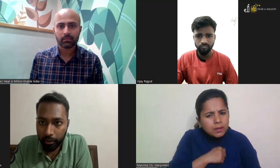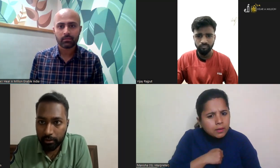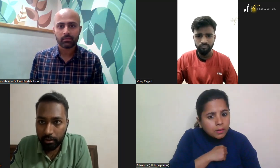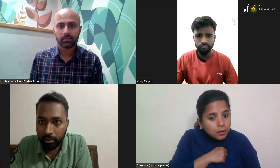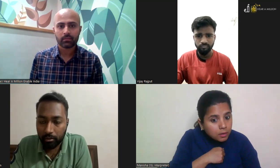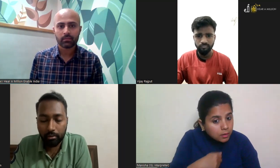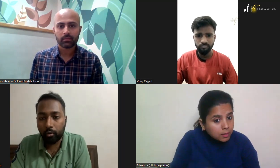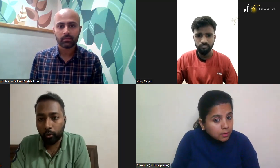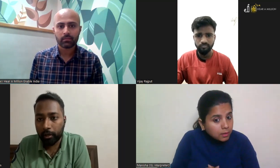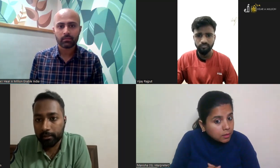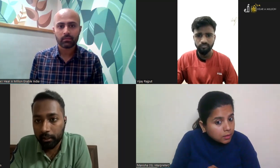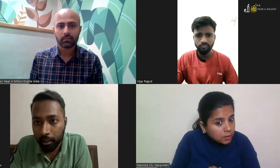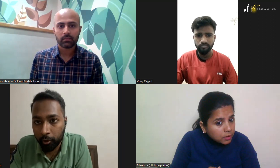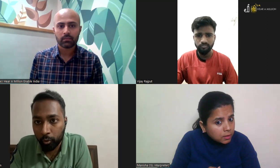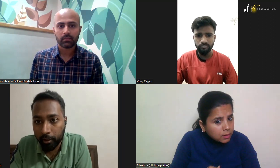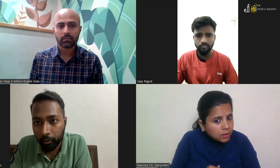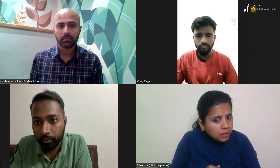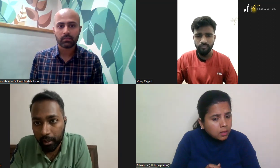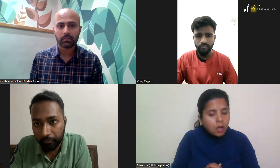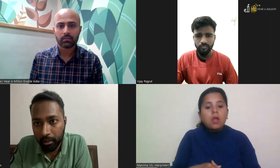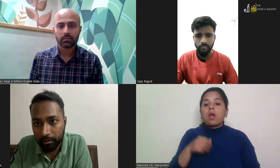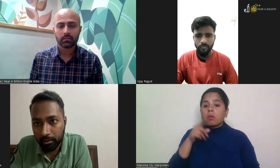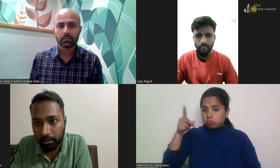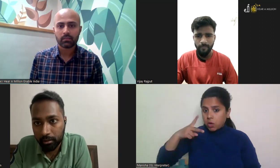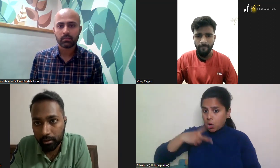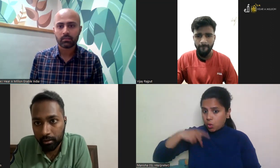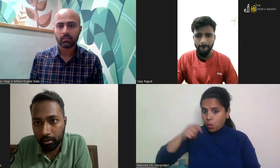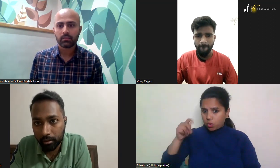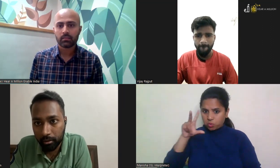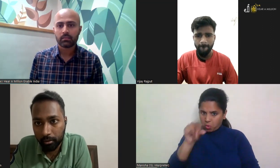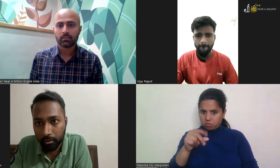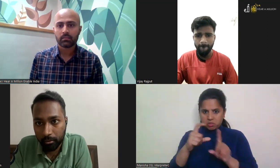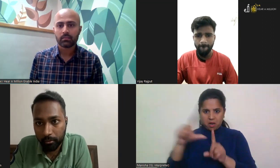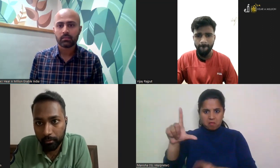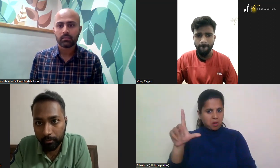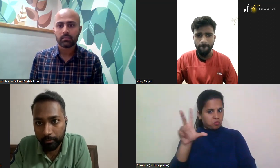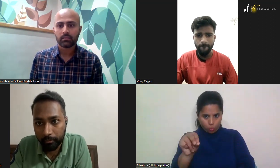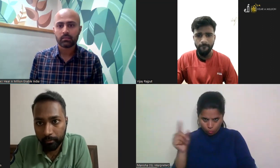Sorry? Court has denied to give driving license.